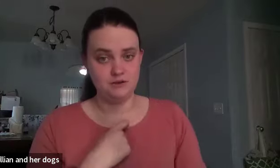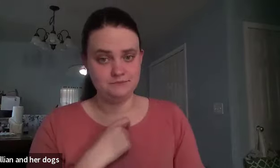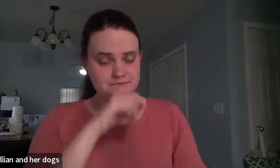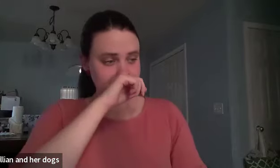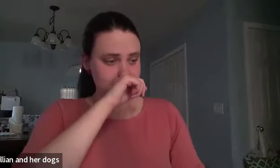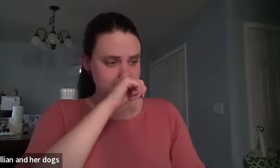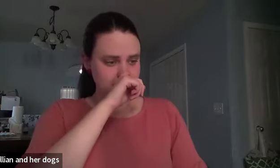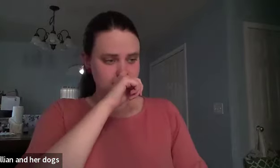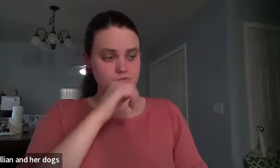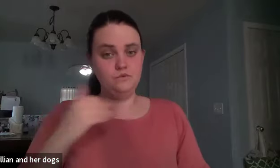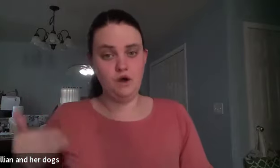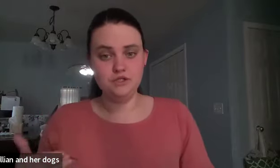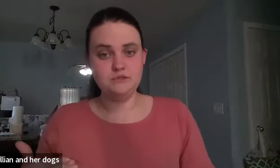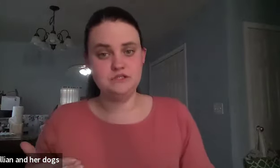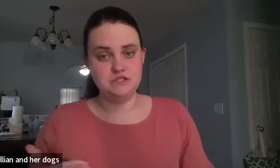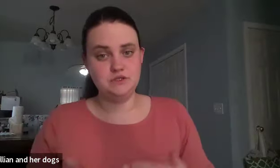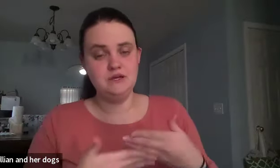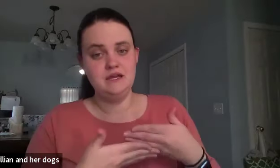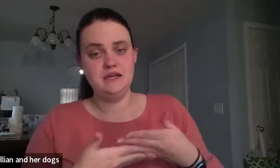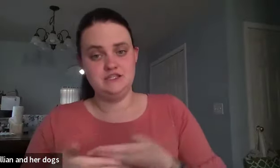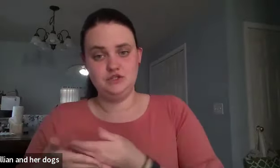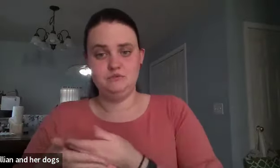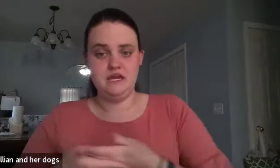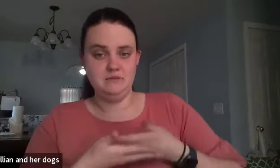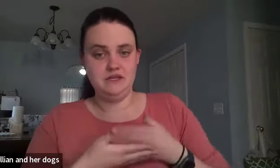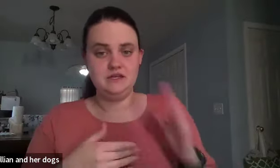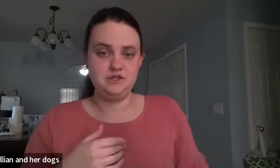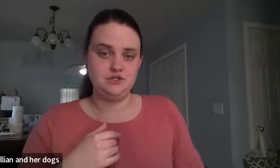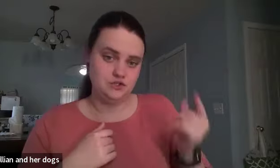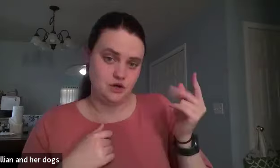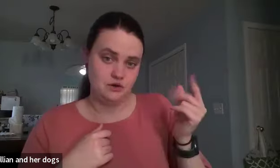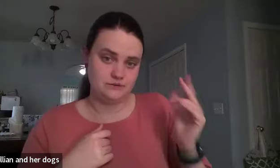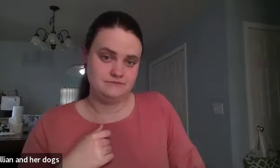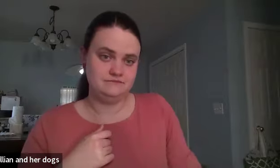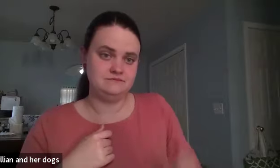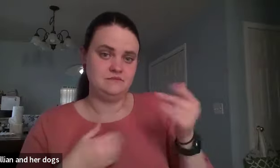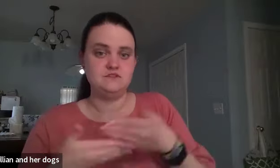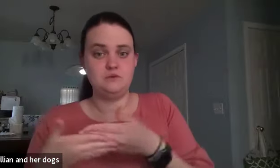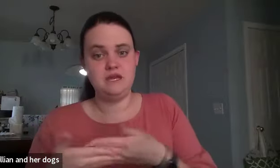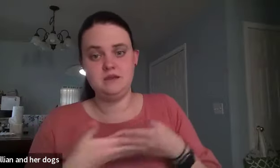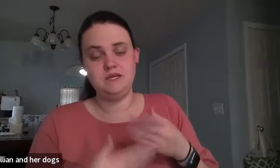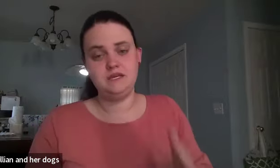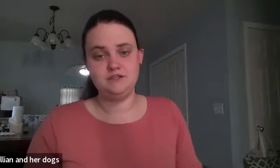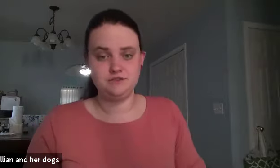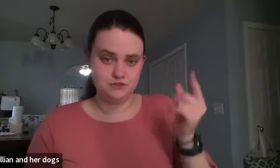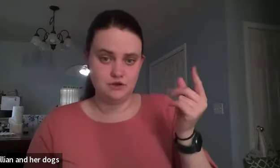dog. All you would do is do baby dog. So baby